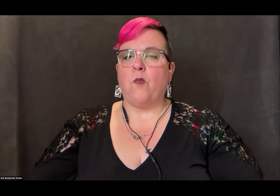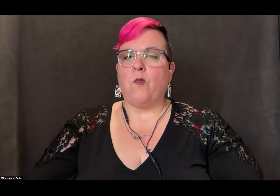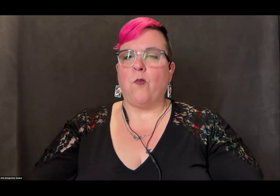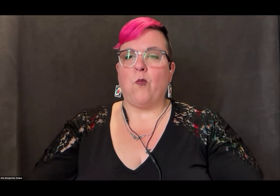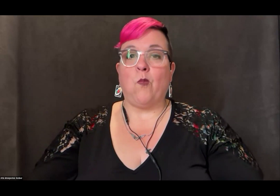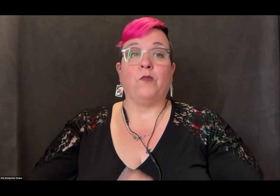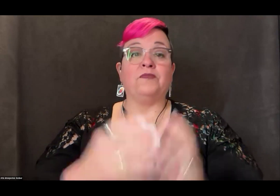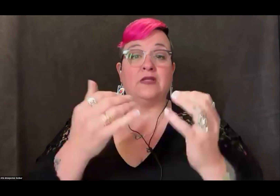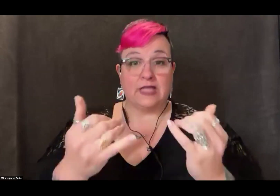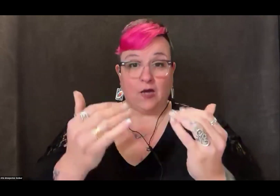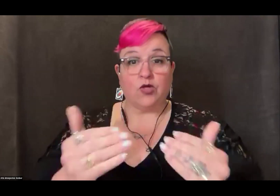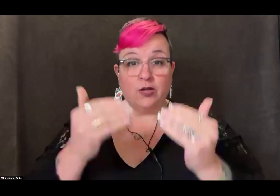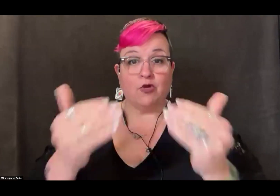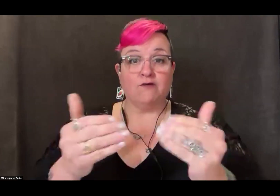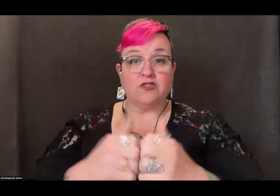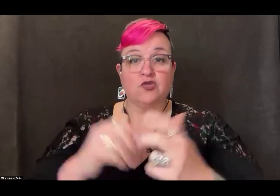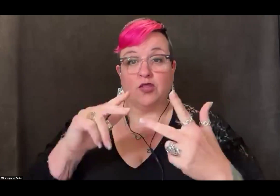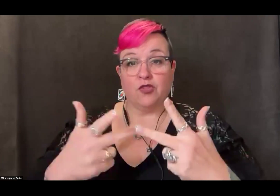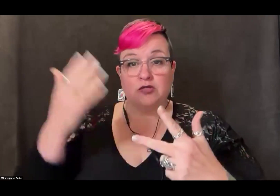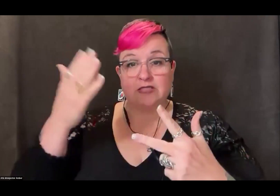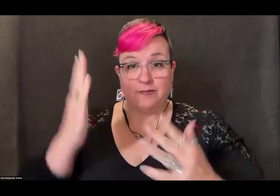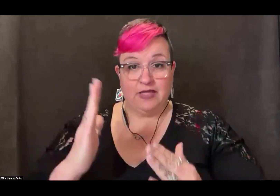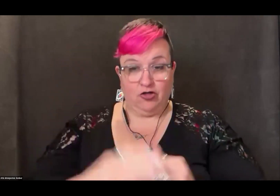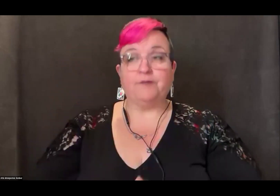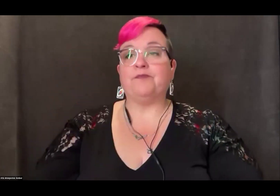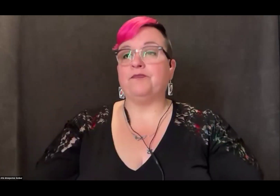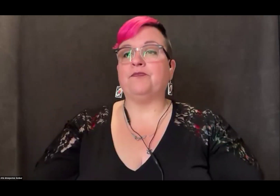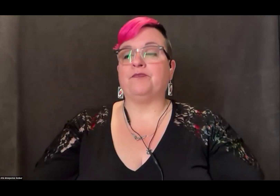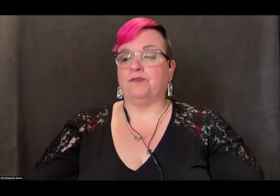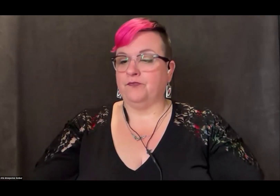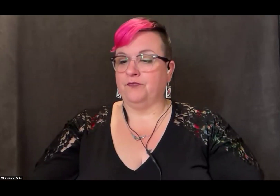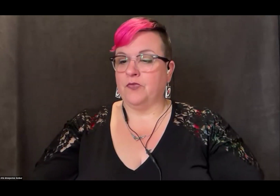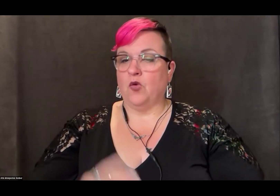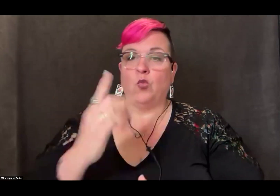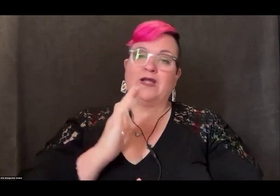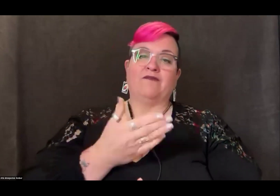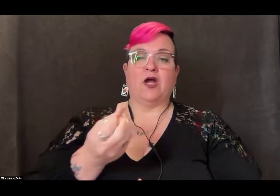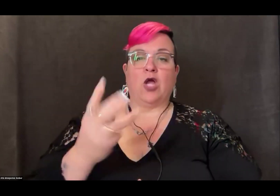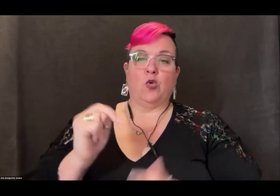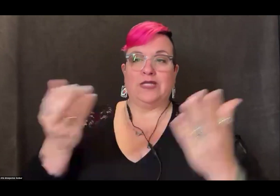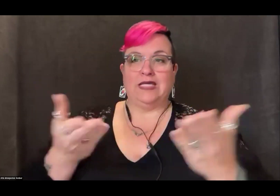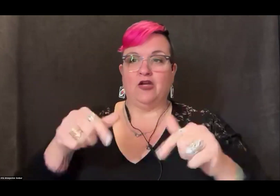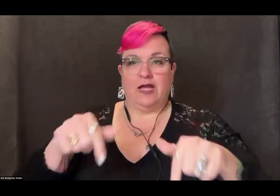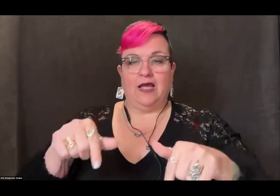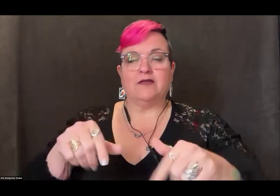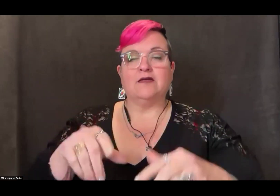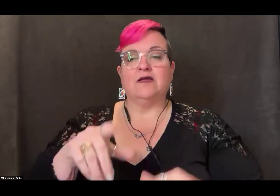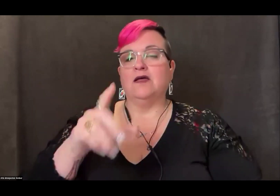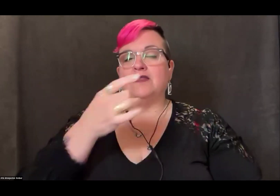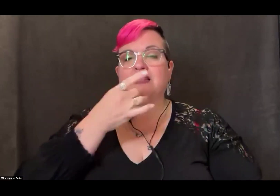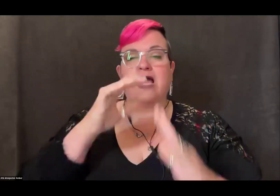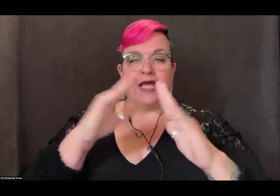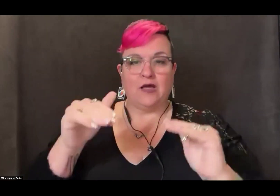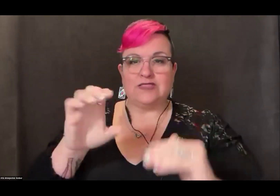with that, we're going to move on to our third speaker, and this is one of our own here at the Lighthouse. His name is Ethan.